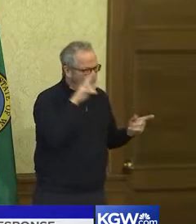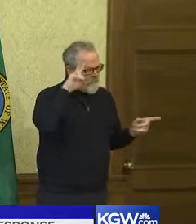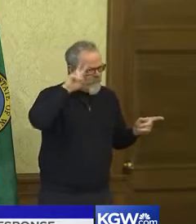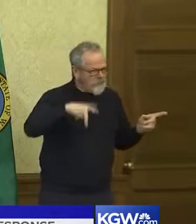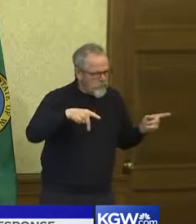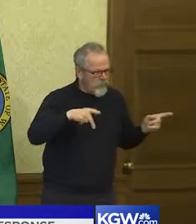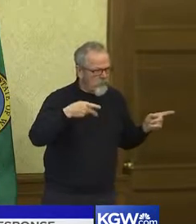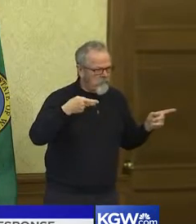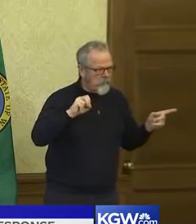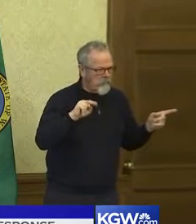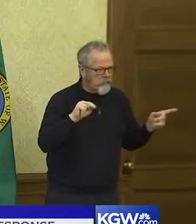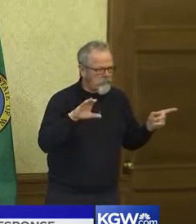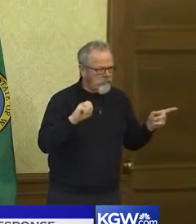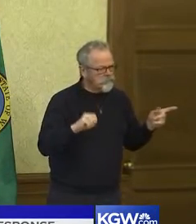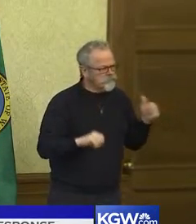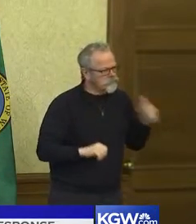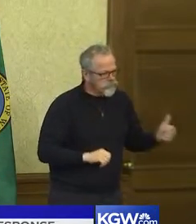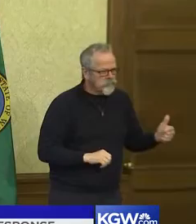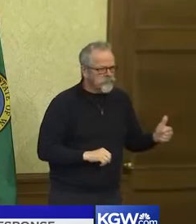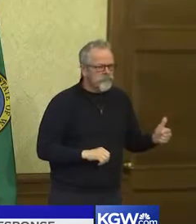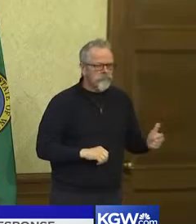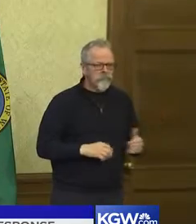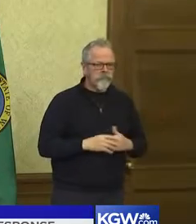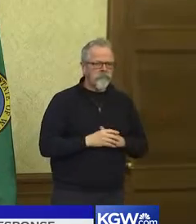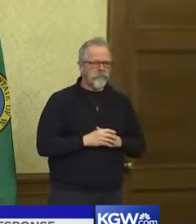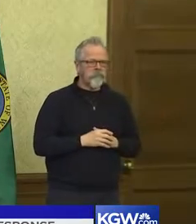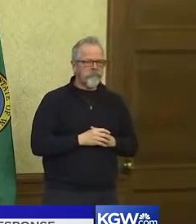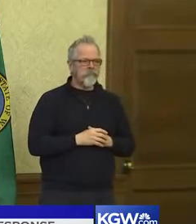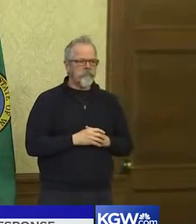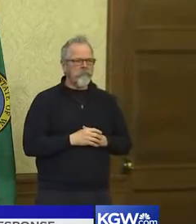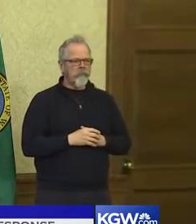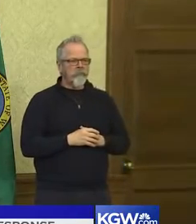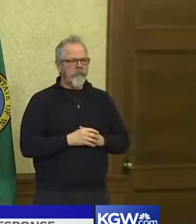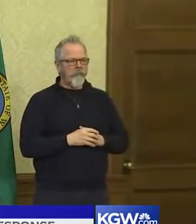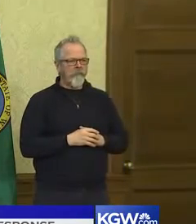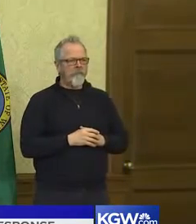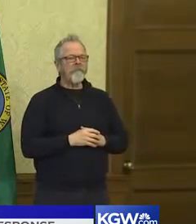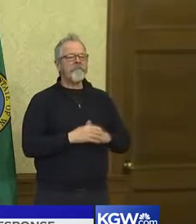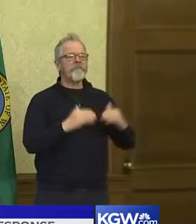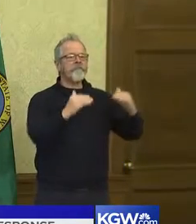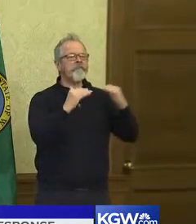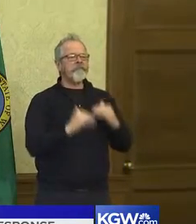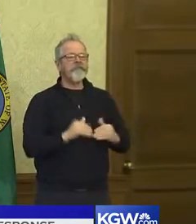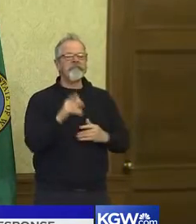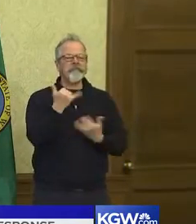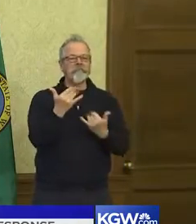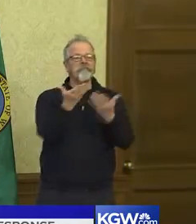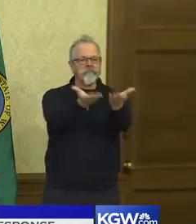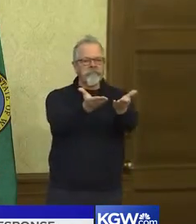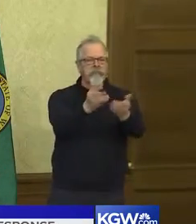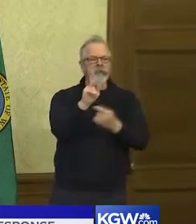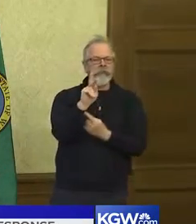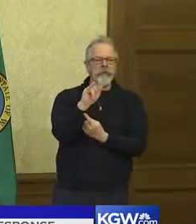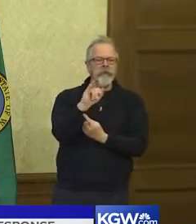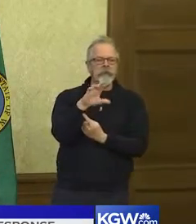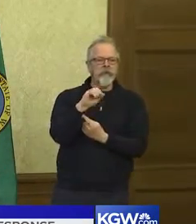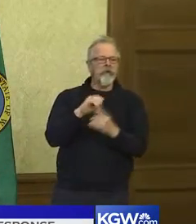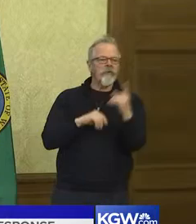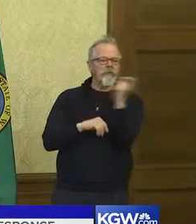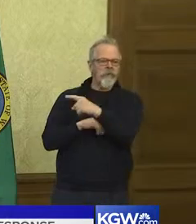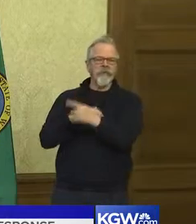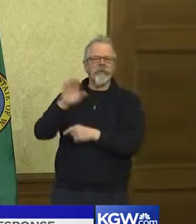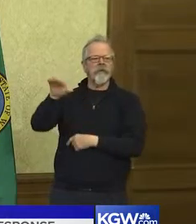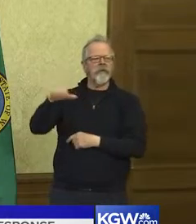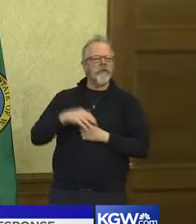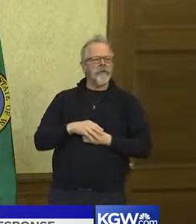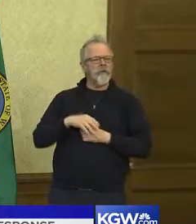Governor, because the president's guidelines seem to be fairly close to your own approach to this, how helpful is